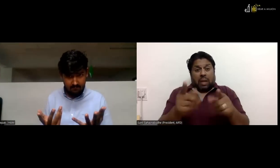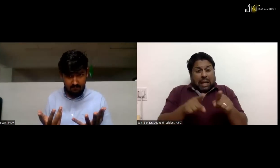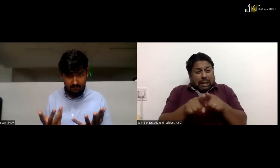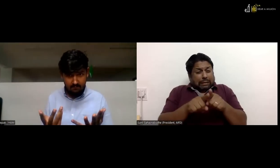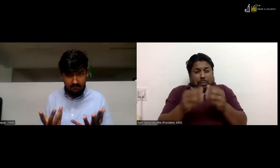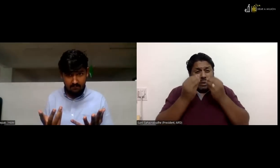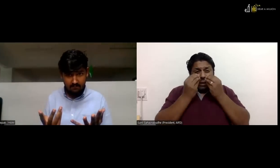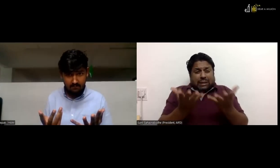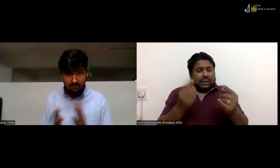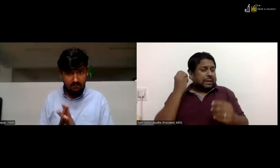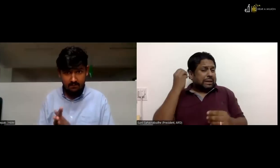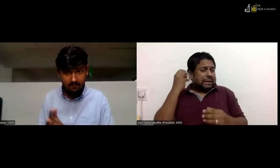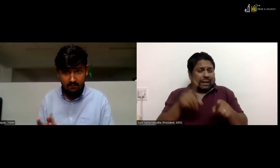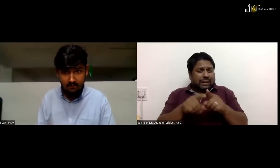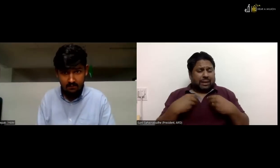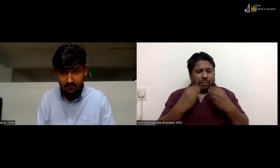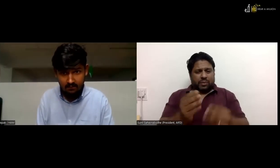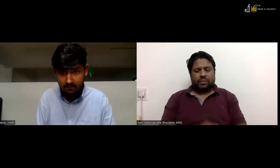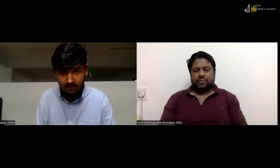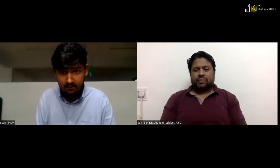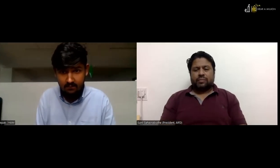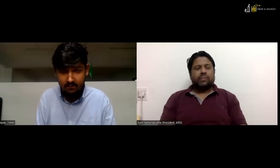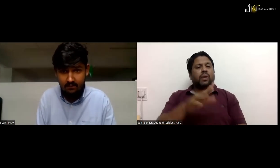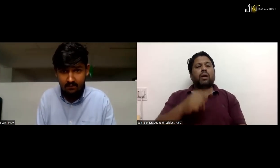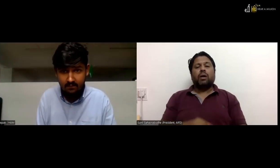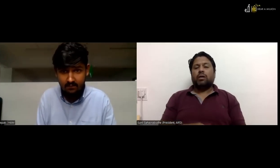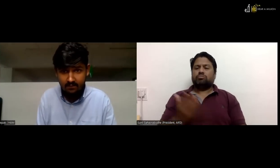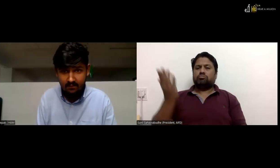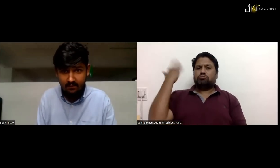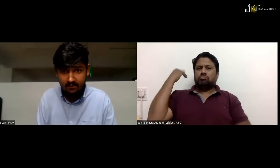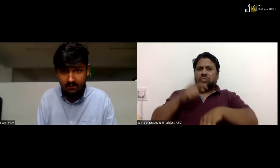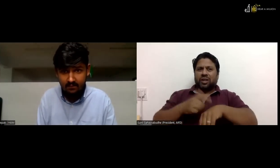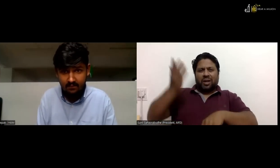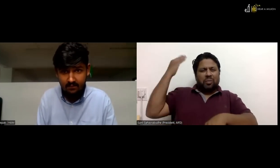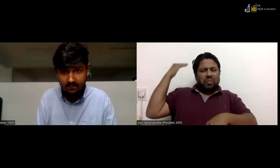So, um, just another question I skipped. Sorry.